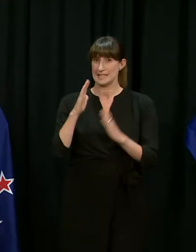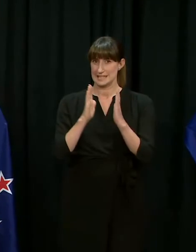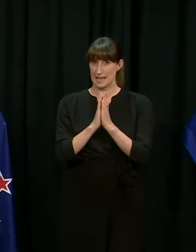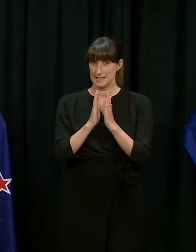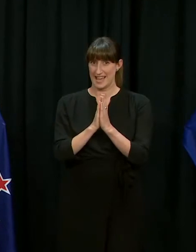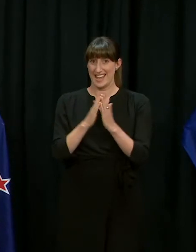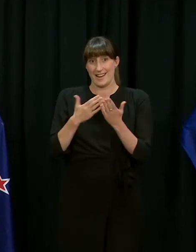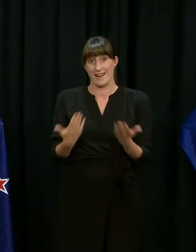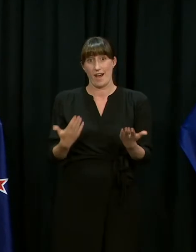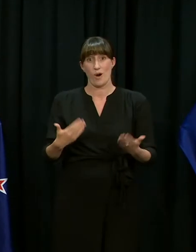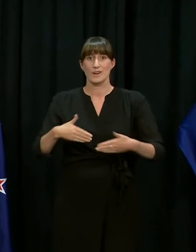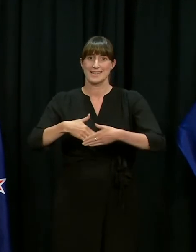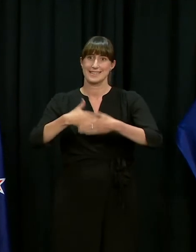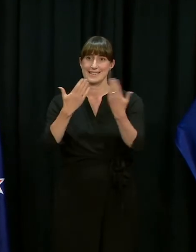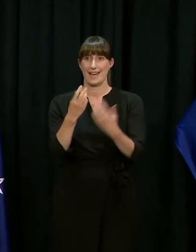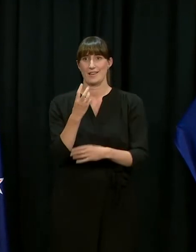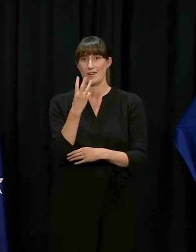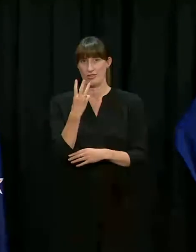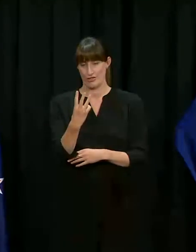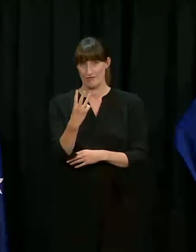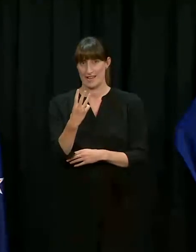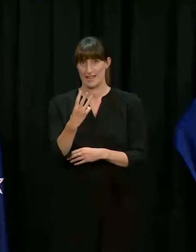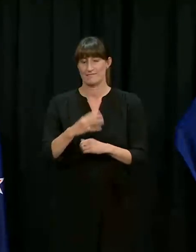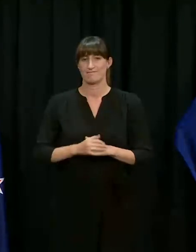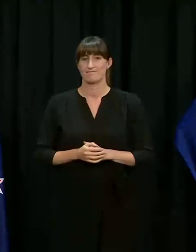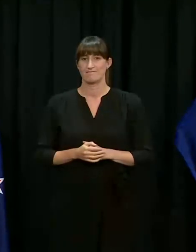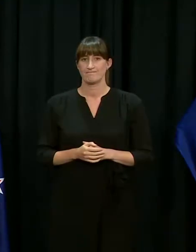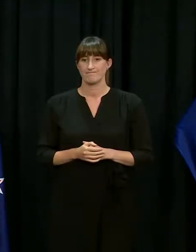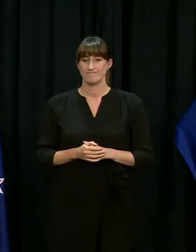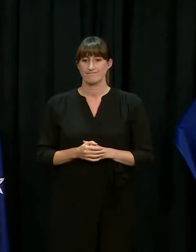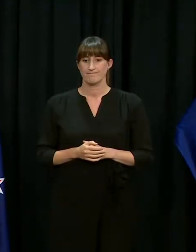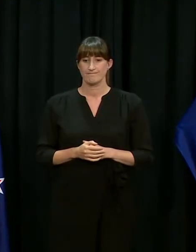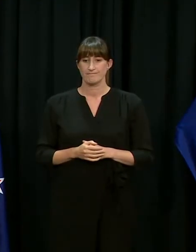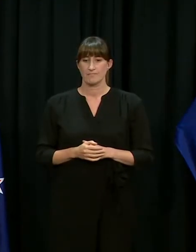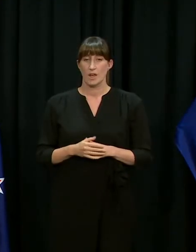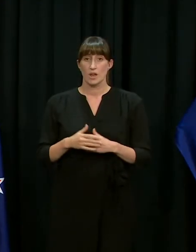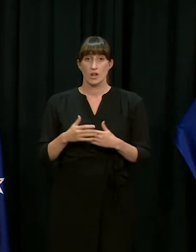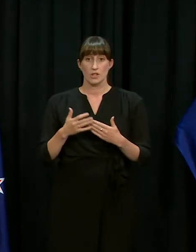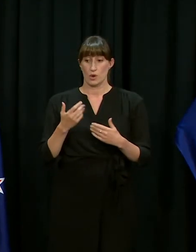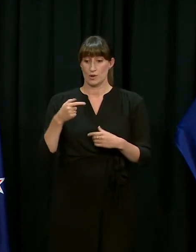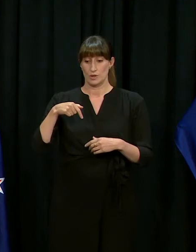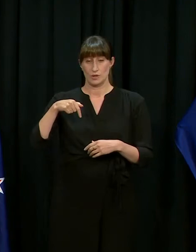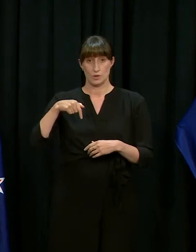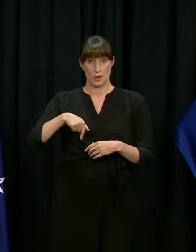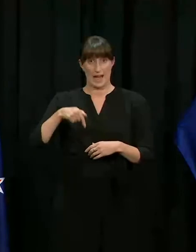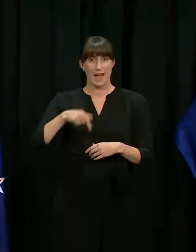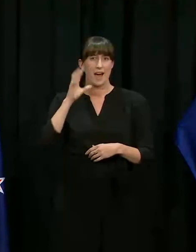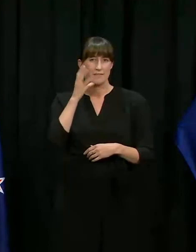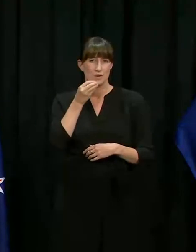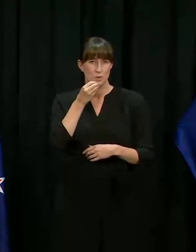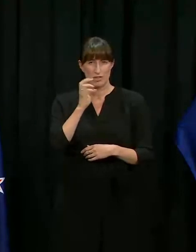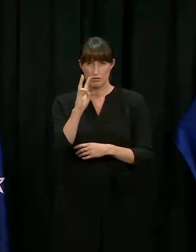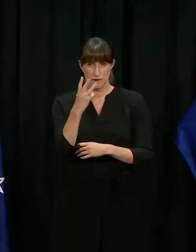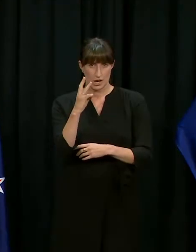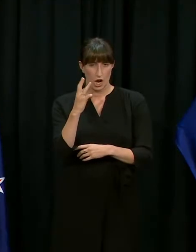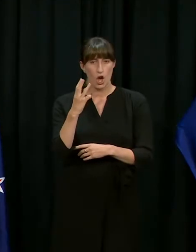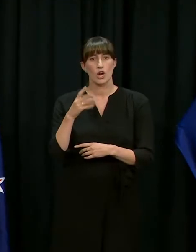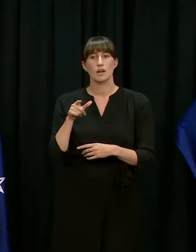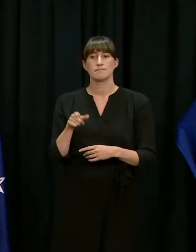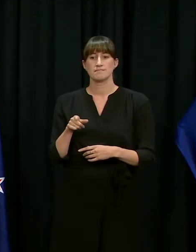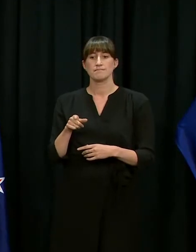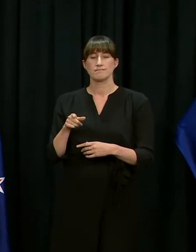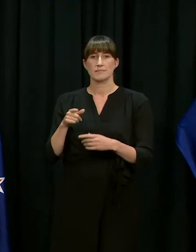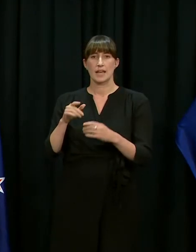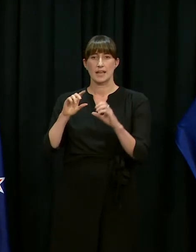of new community cases in Auckland on Sunday. Cabinet met after question time this afternoon to review our